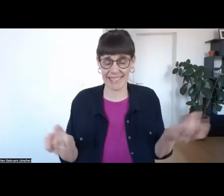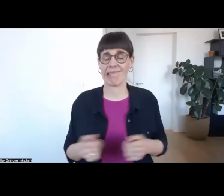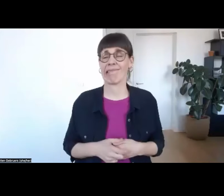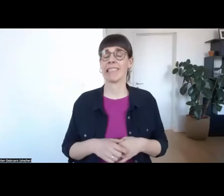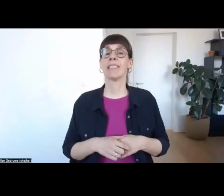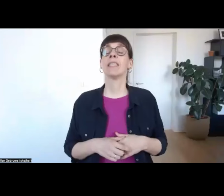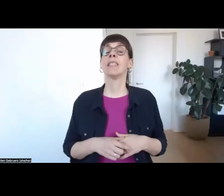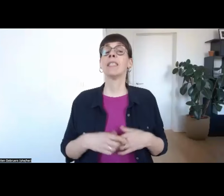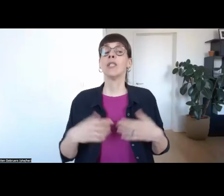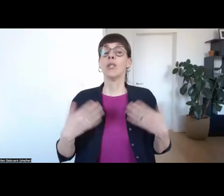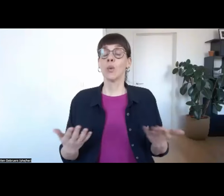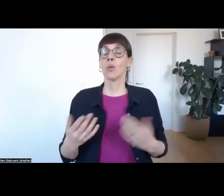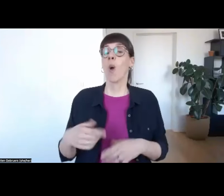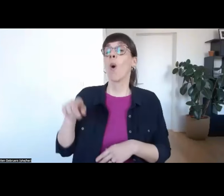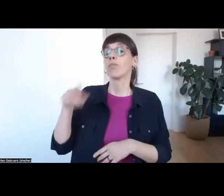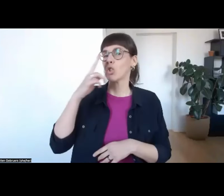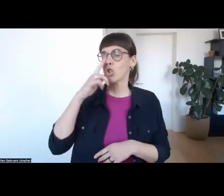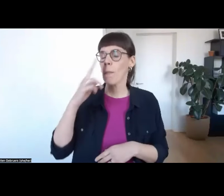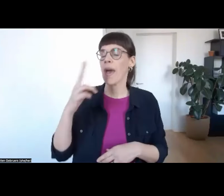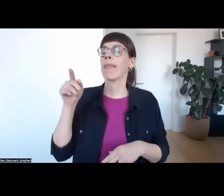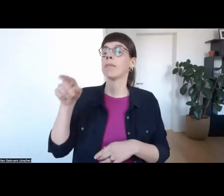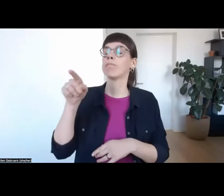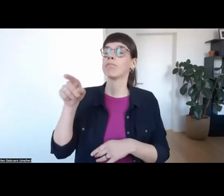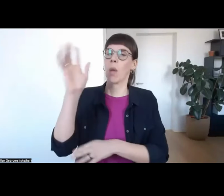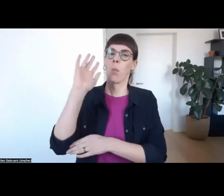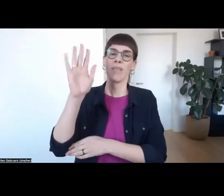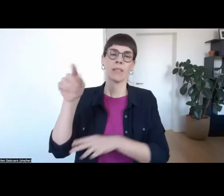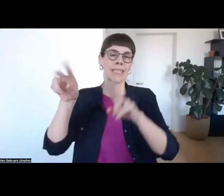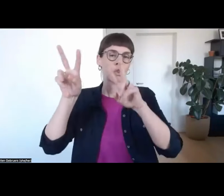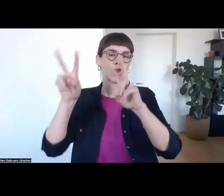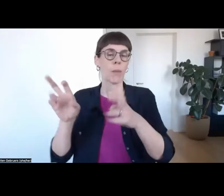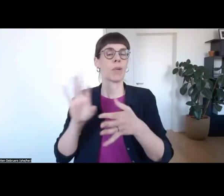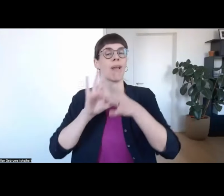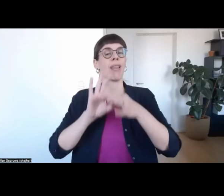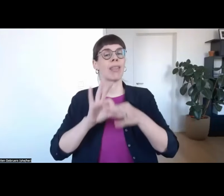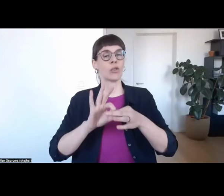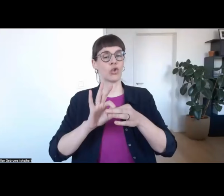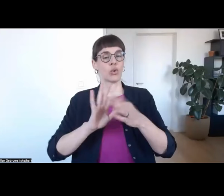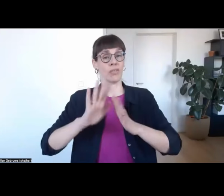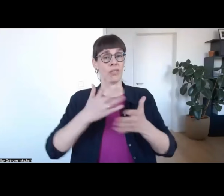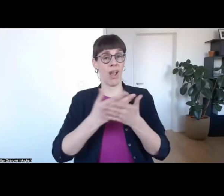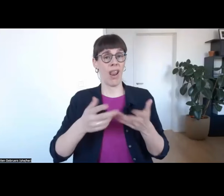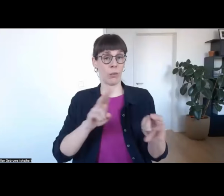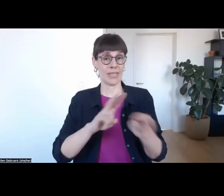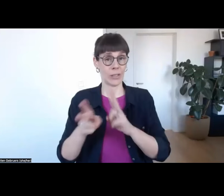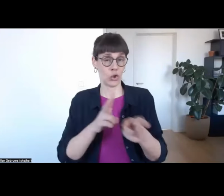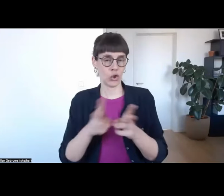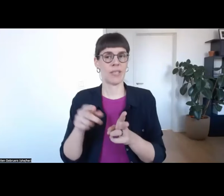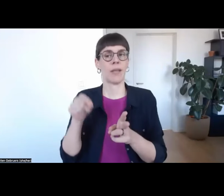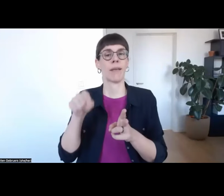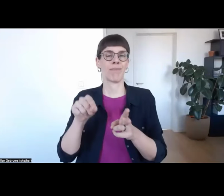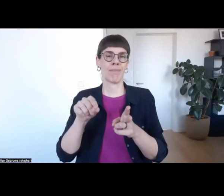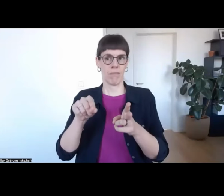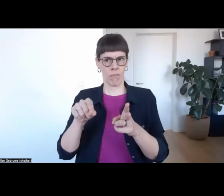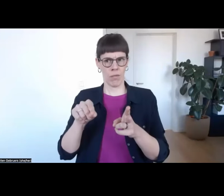That's how life is at the moment. Sadly, people get COVID and that's how it goes. But Jemina has presented on this topic